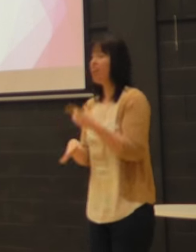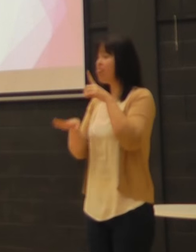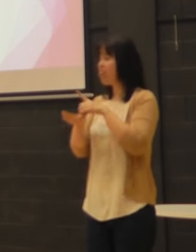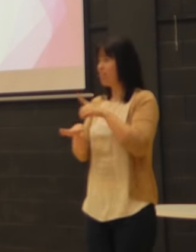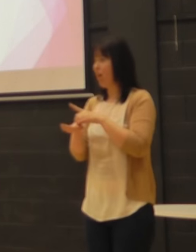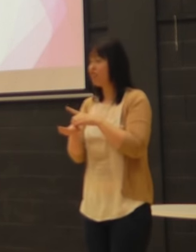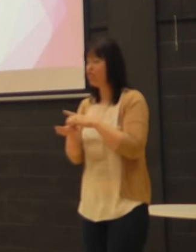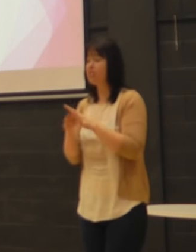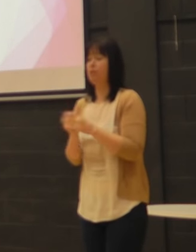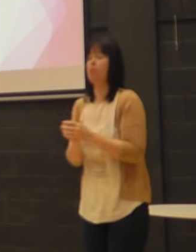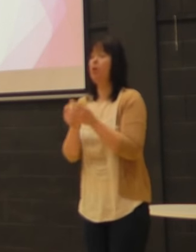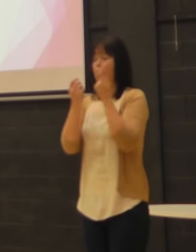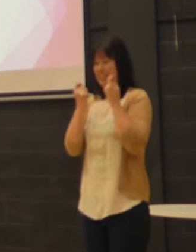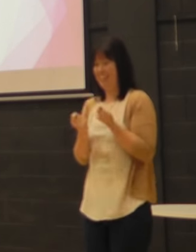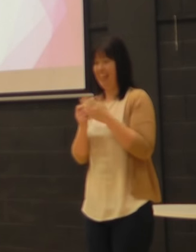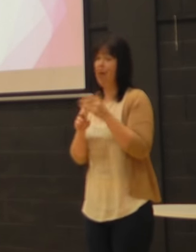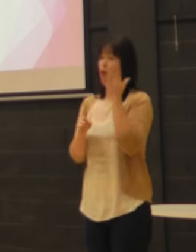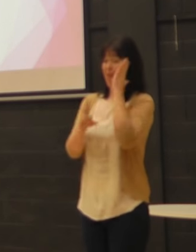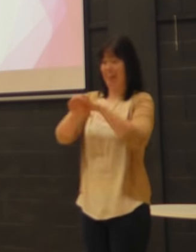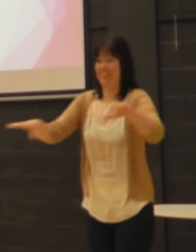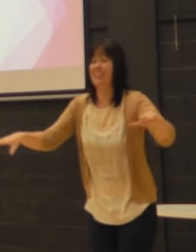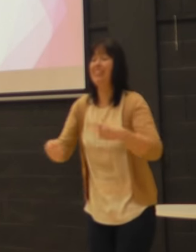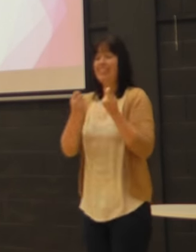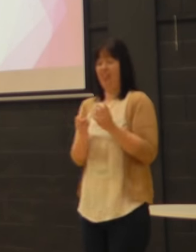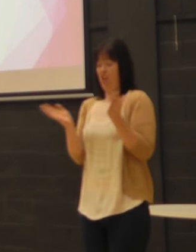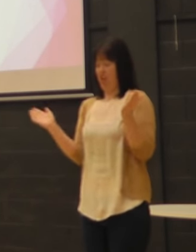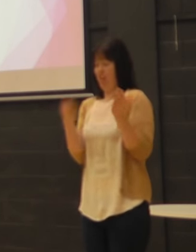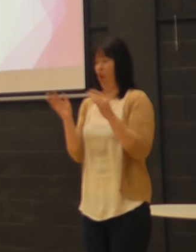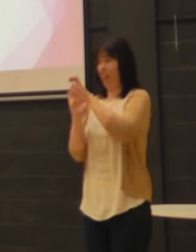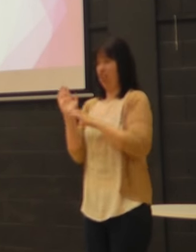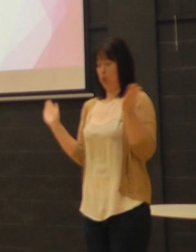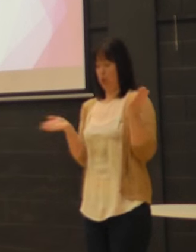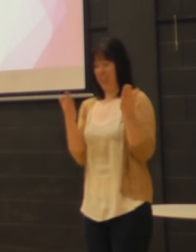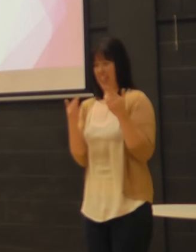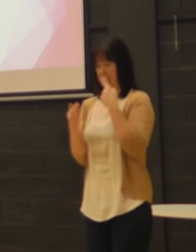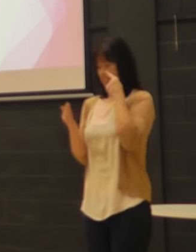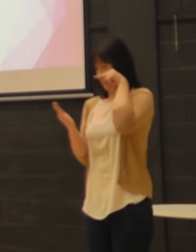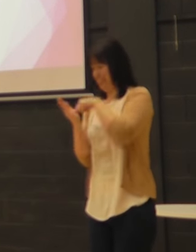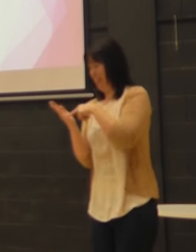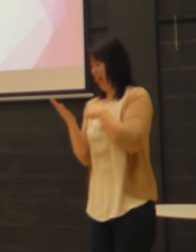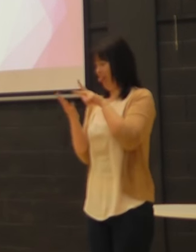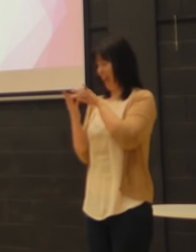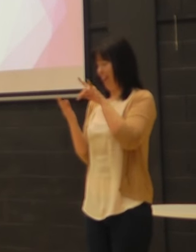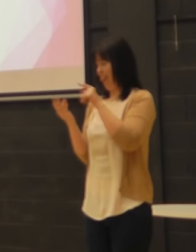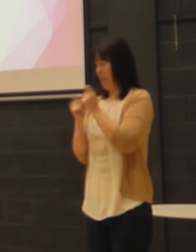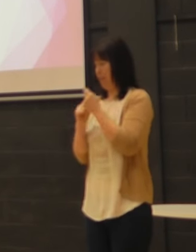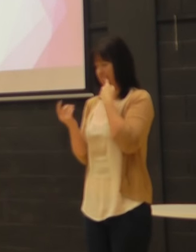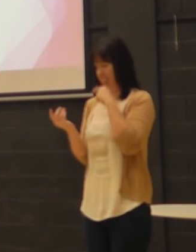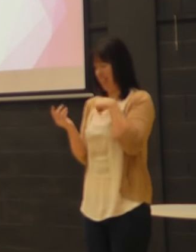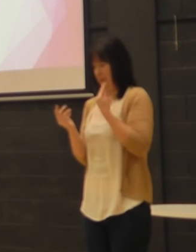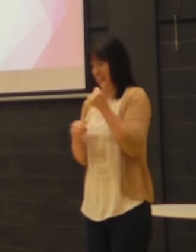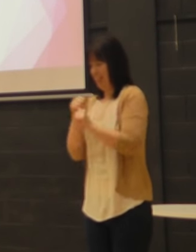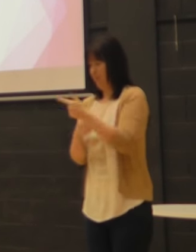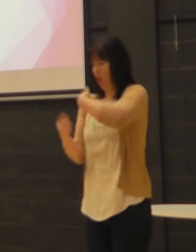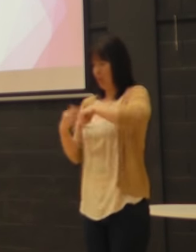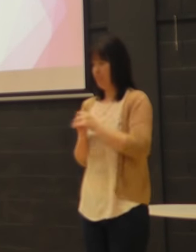with a copy of the Constitution, reading the Eighth Amendment, wondering what should they do next. And in many ways, I think